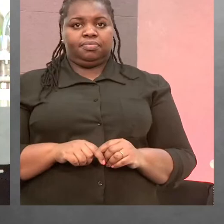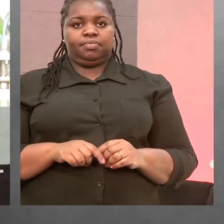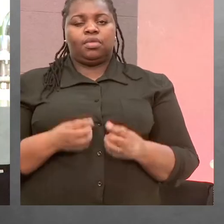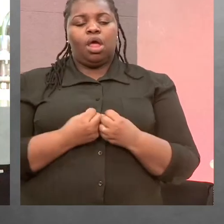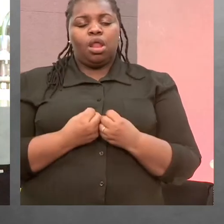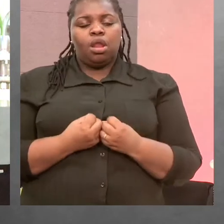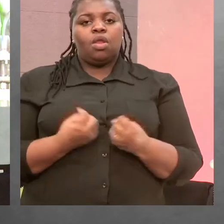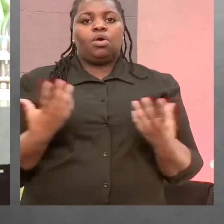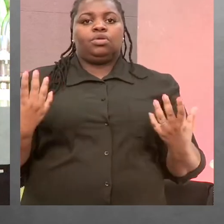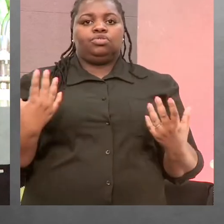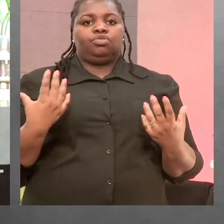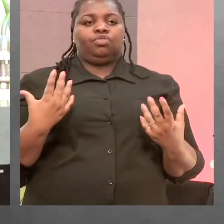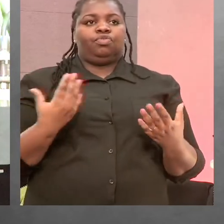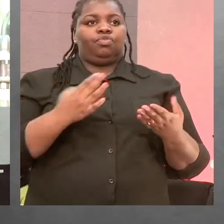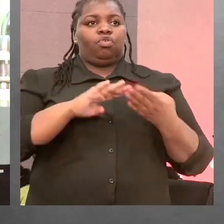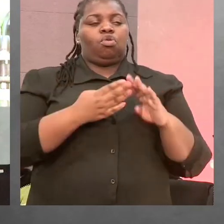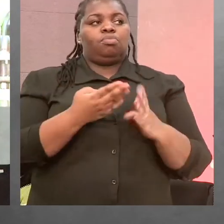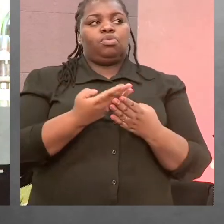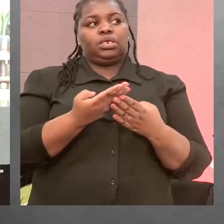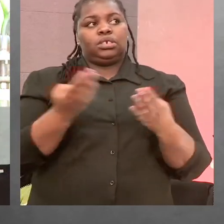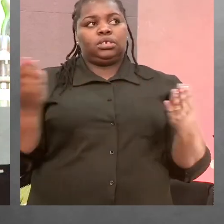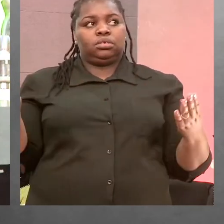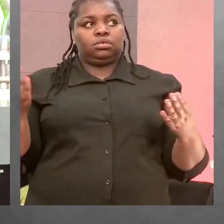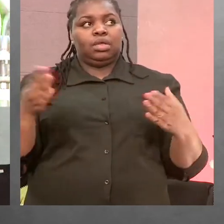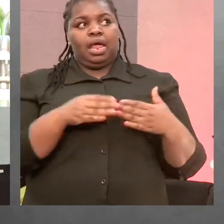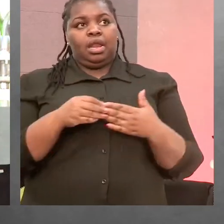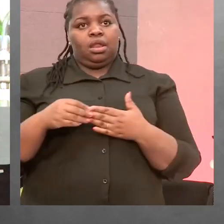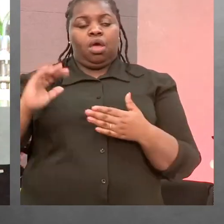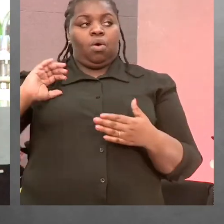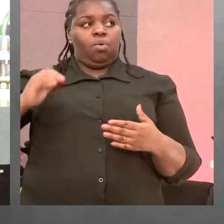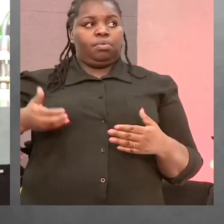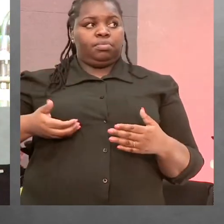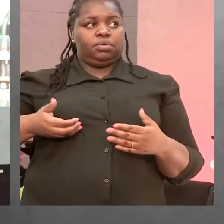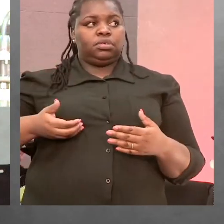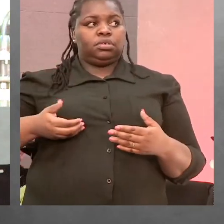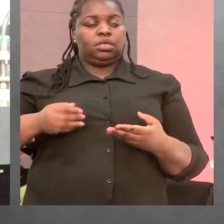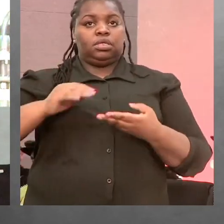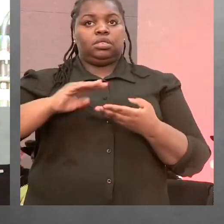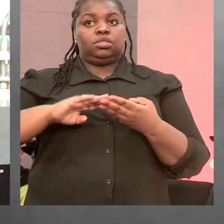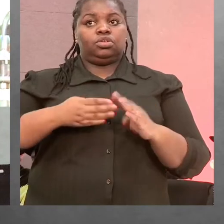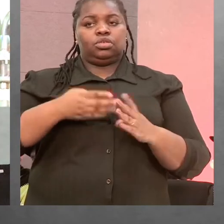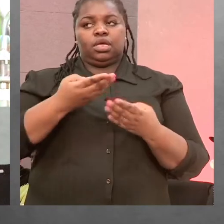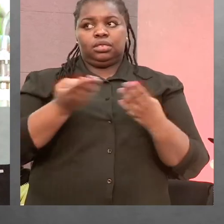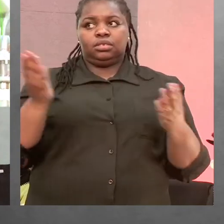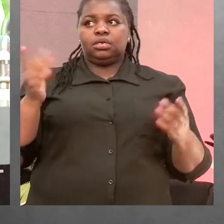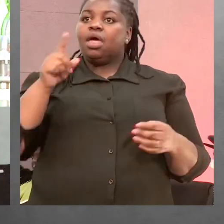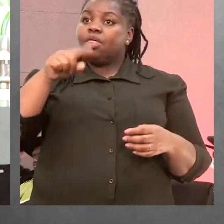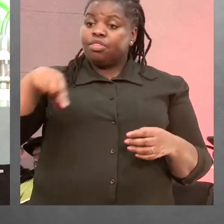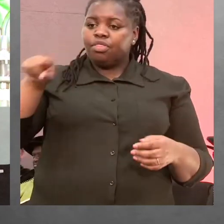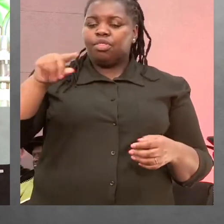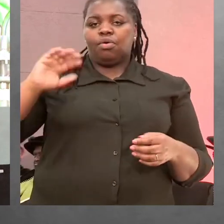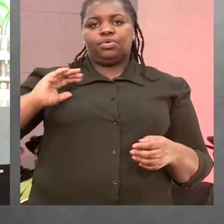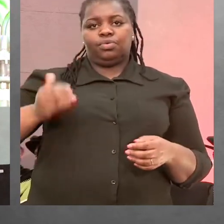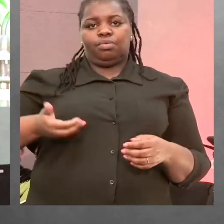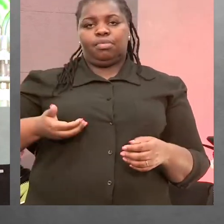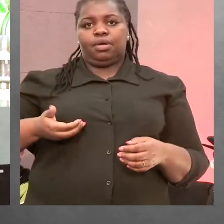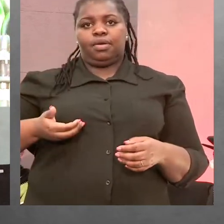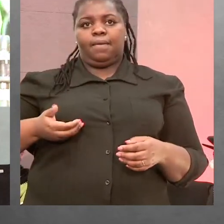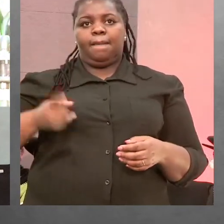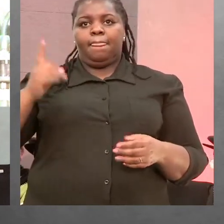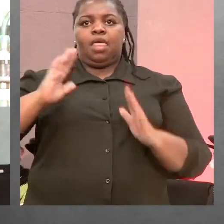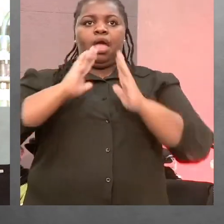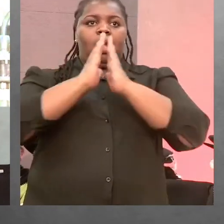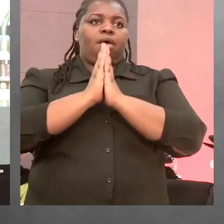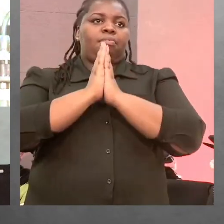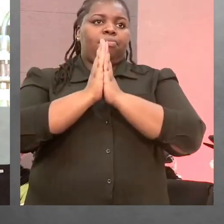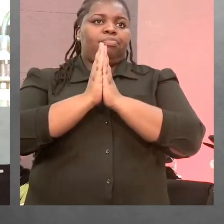of communities are headed by women in our society. And those women are prayer